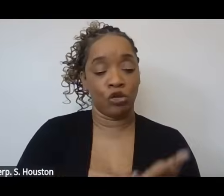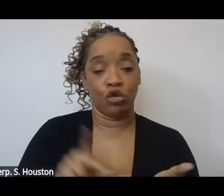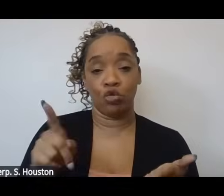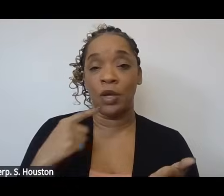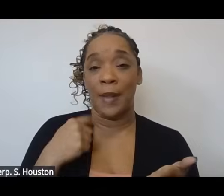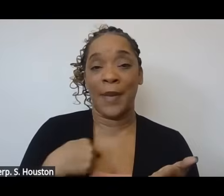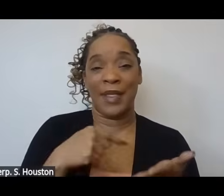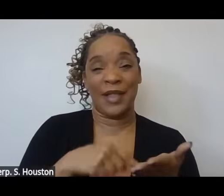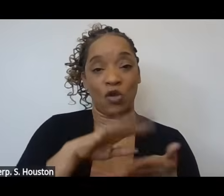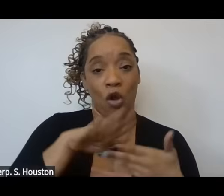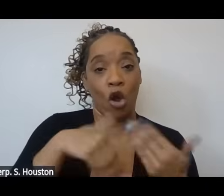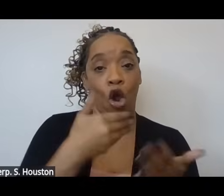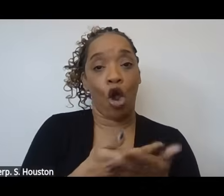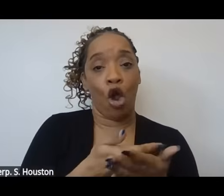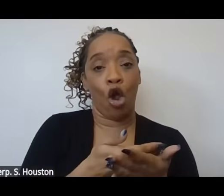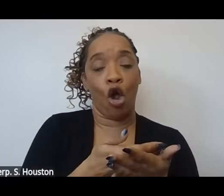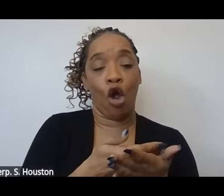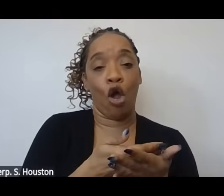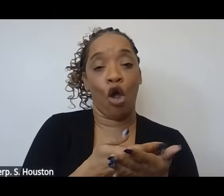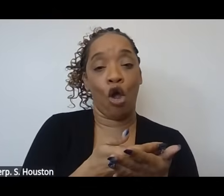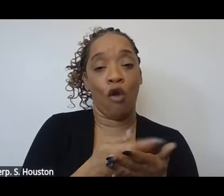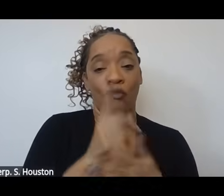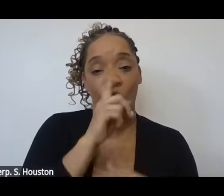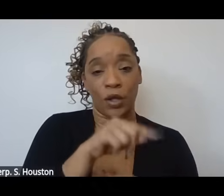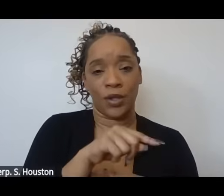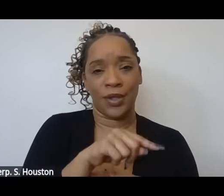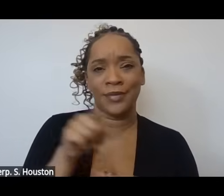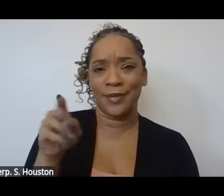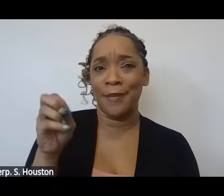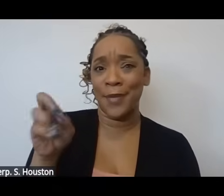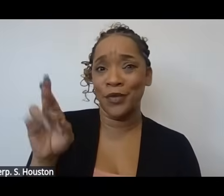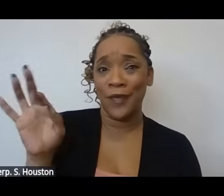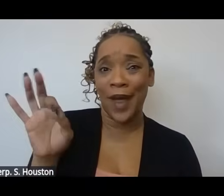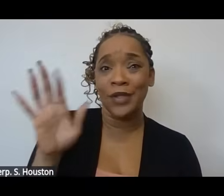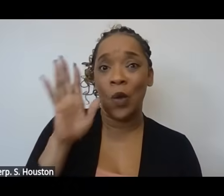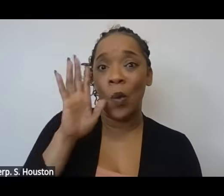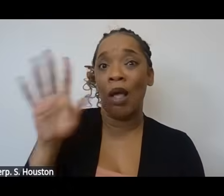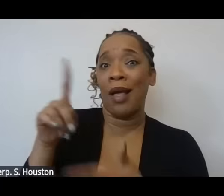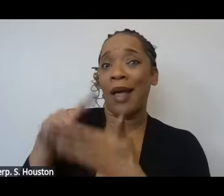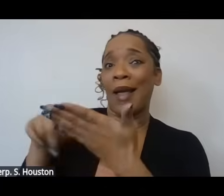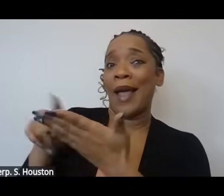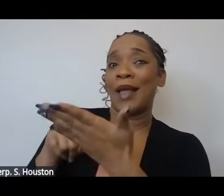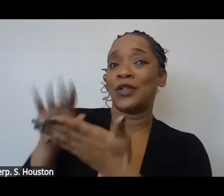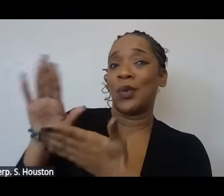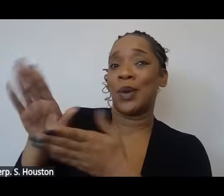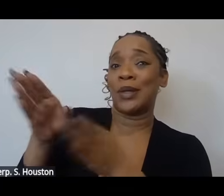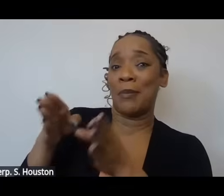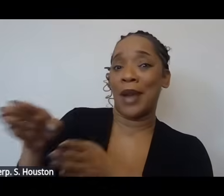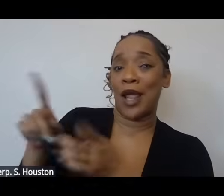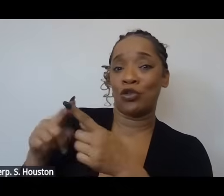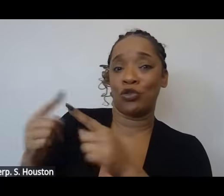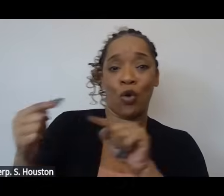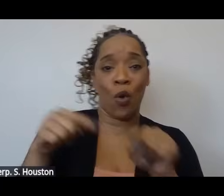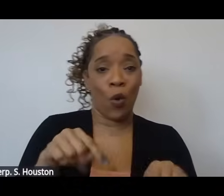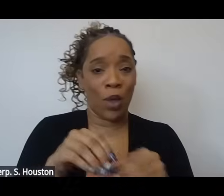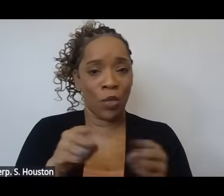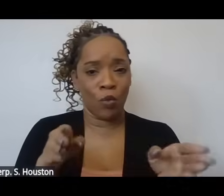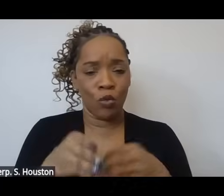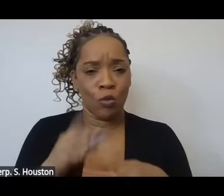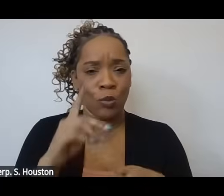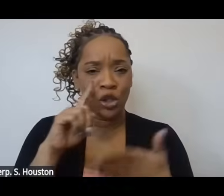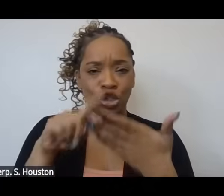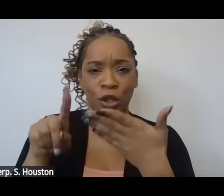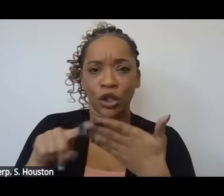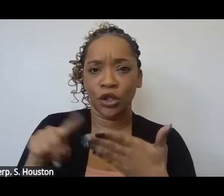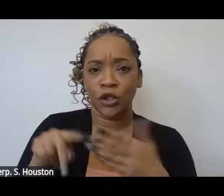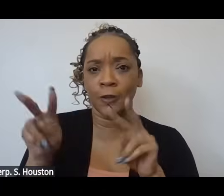Fracassi will cancel his weekend plans and go into a room and check every one of those signatures against the QVF, happily.